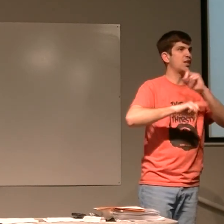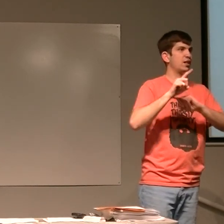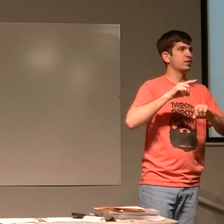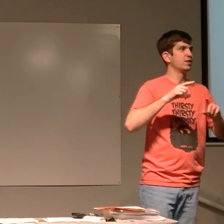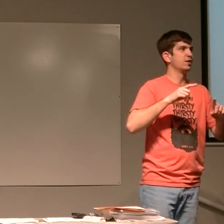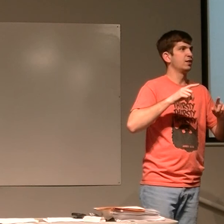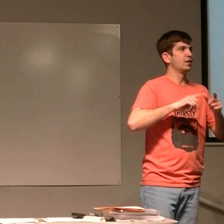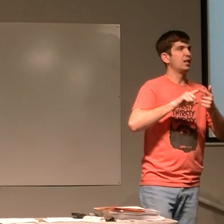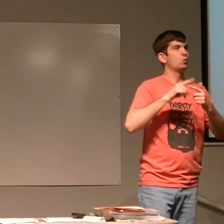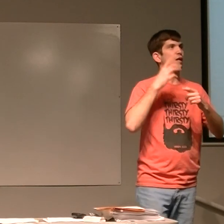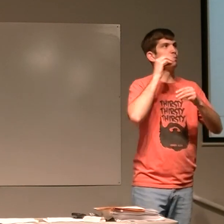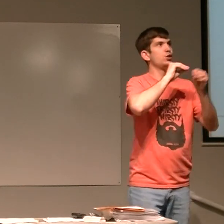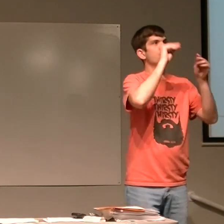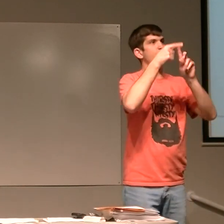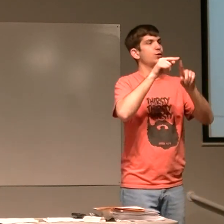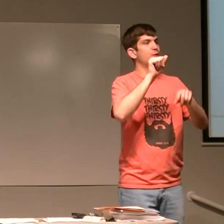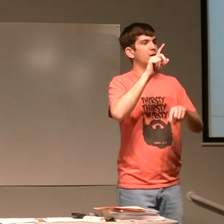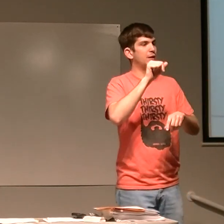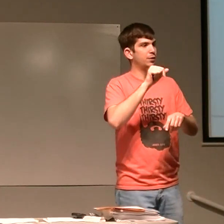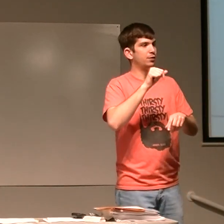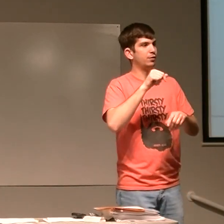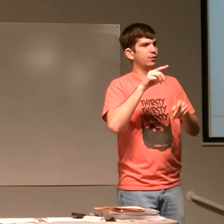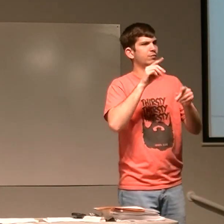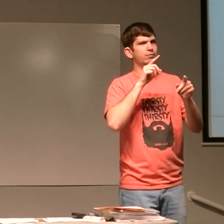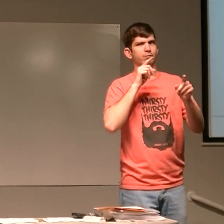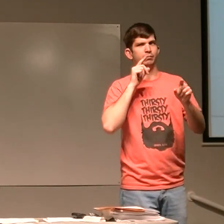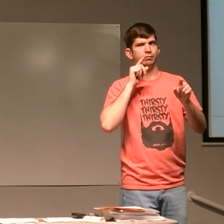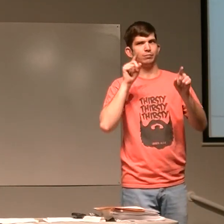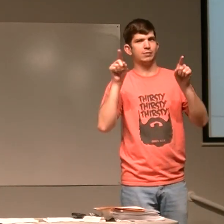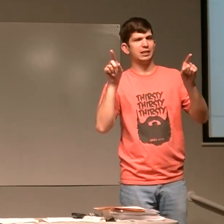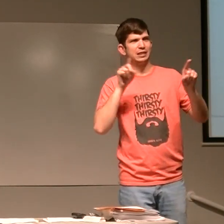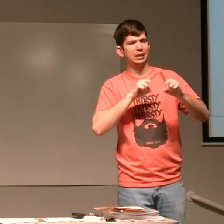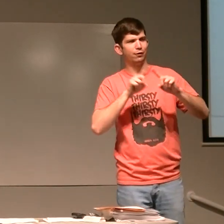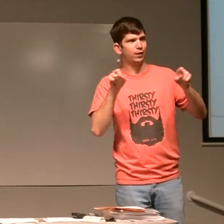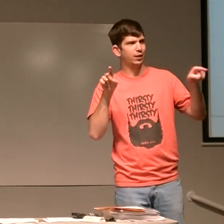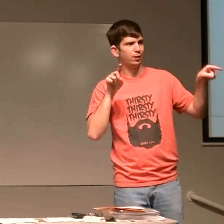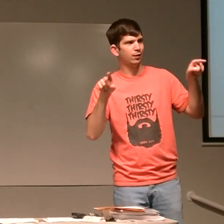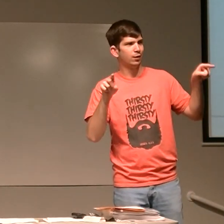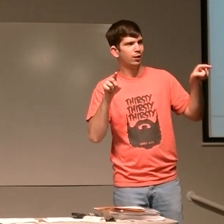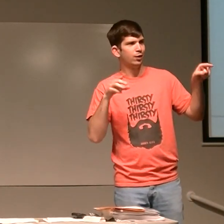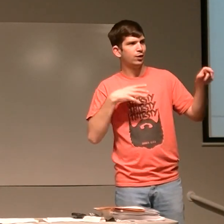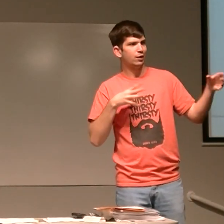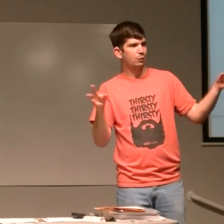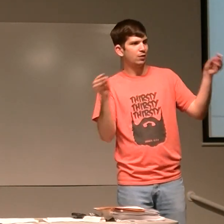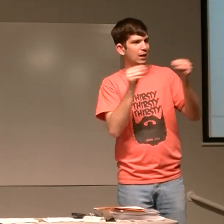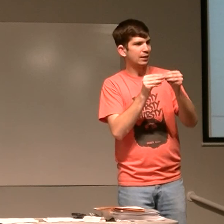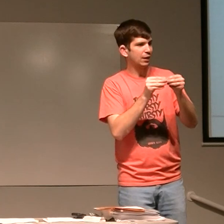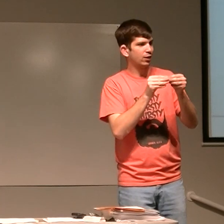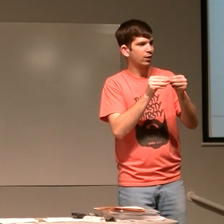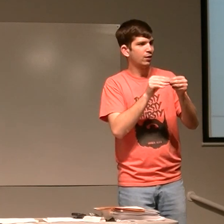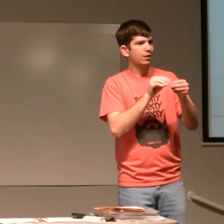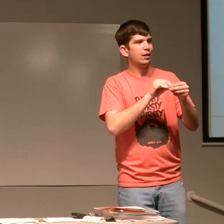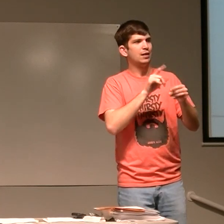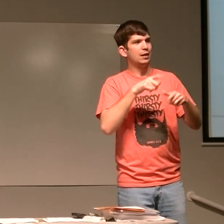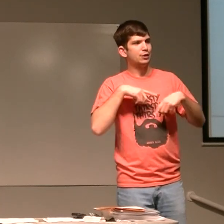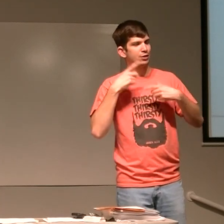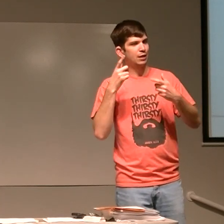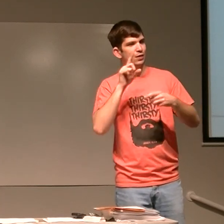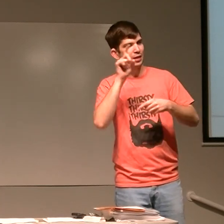signs, and then when I moved to Alabama, this is different here. I have to put that together. And I used to live in